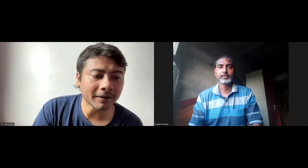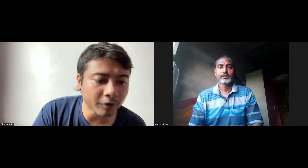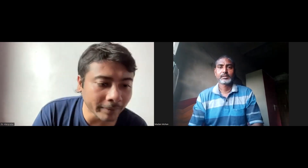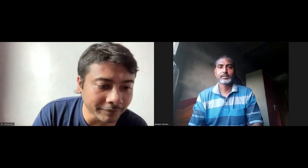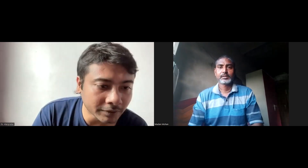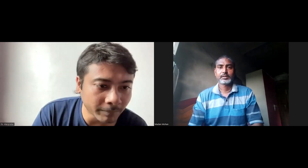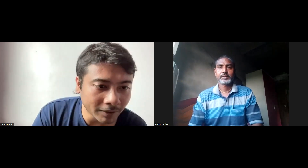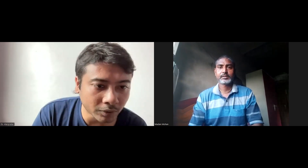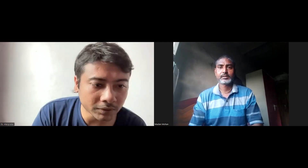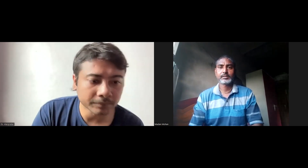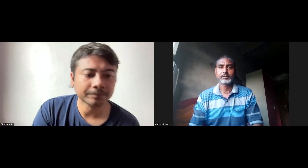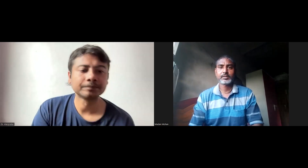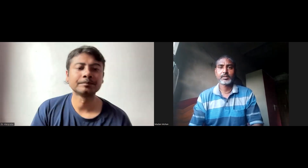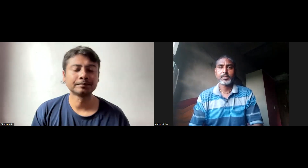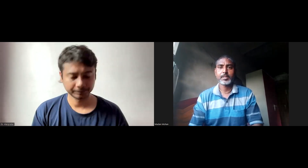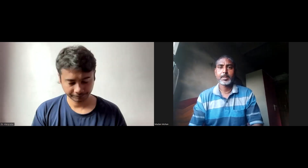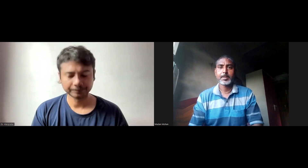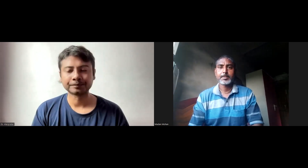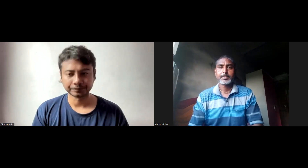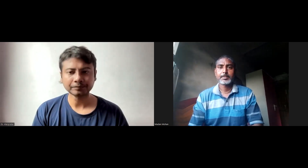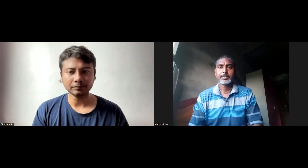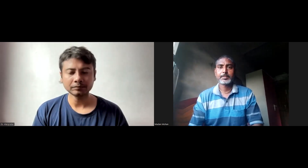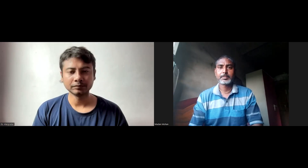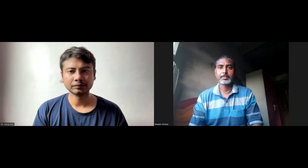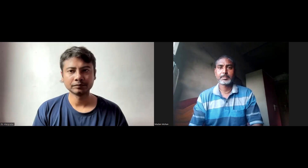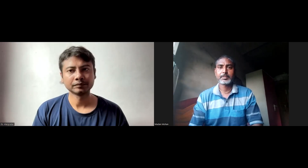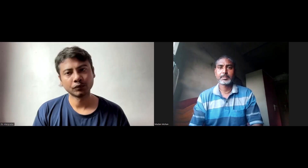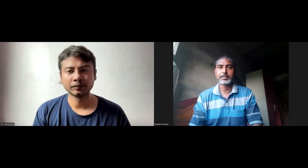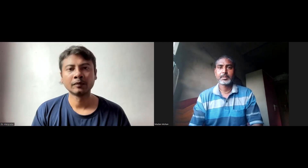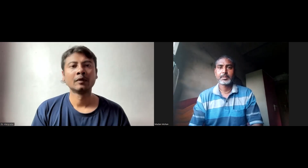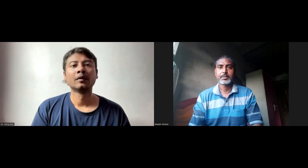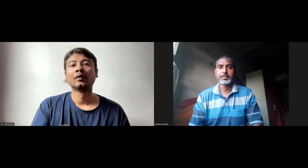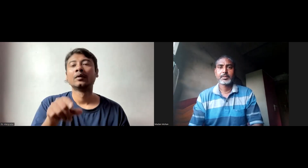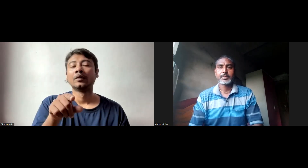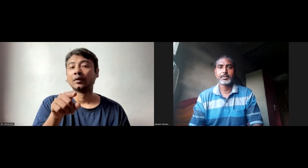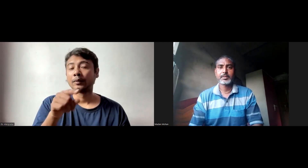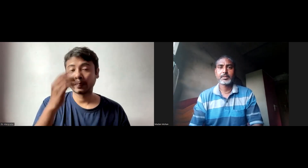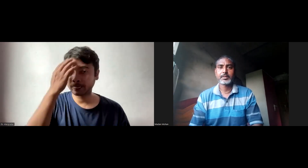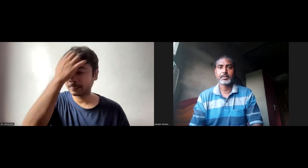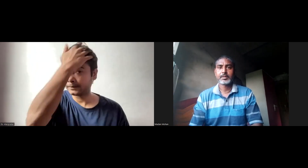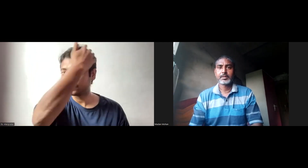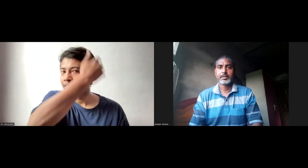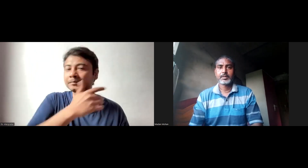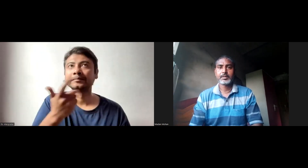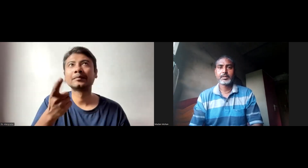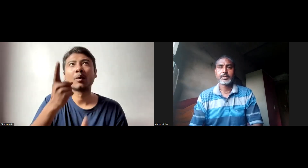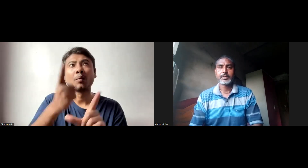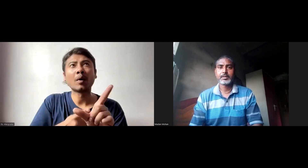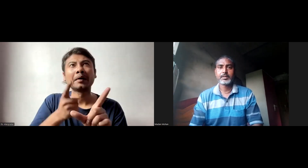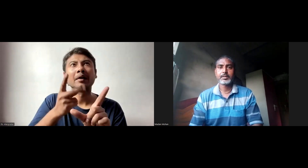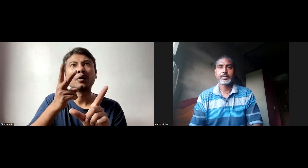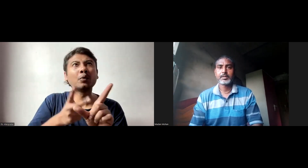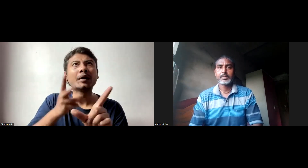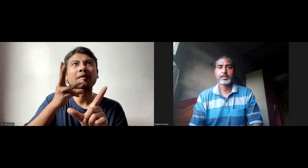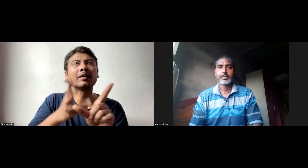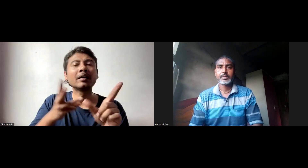come back from heaven back? so actually, see what happens is like these calculations are all done by God.